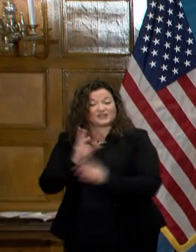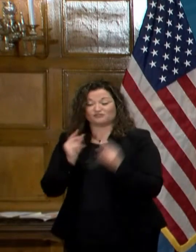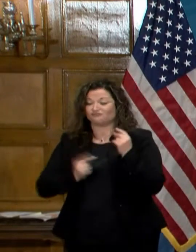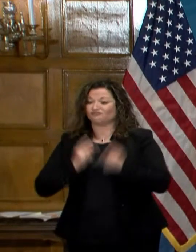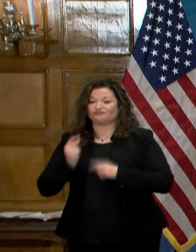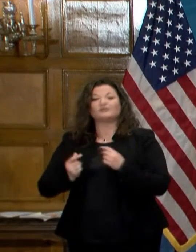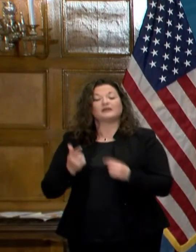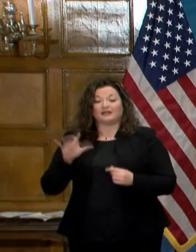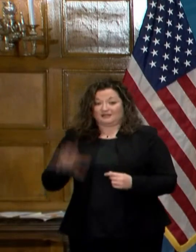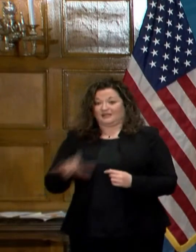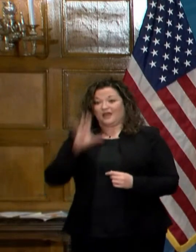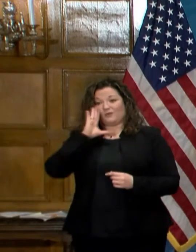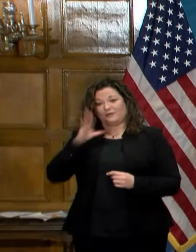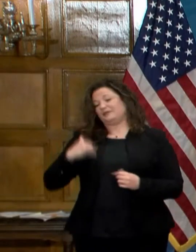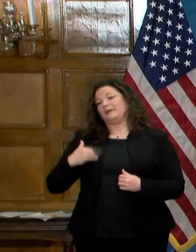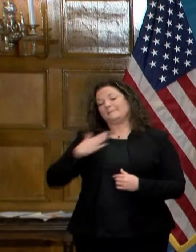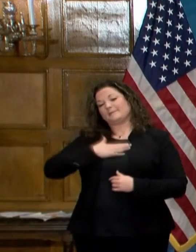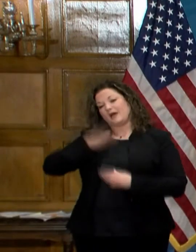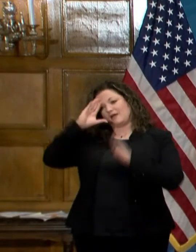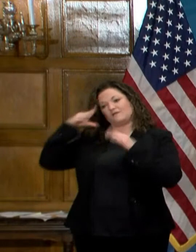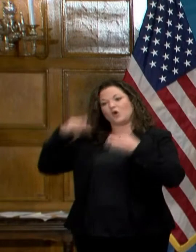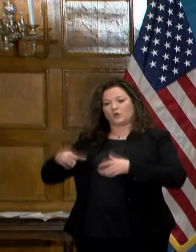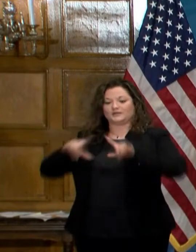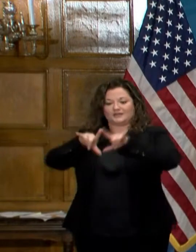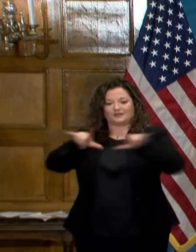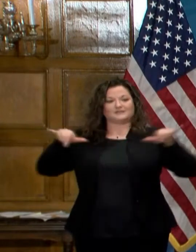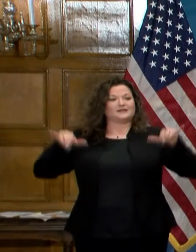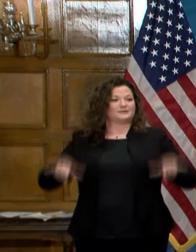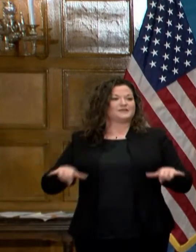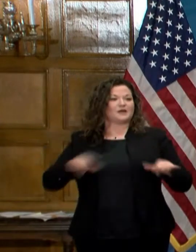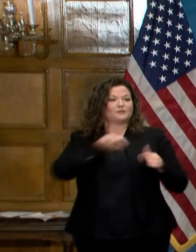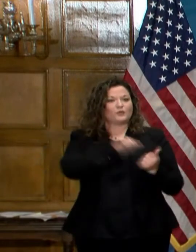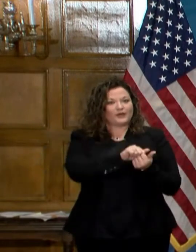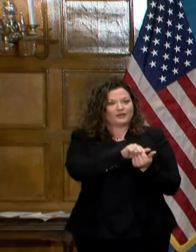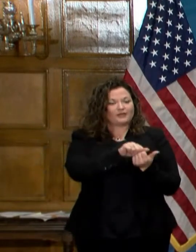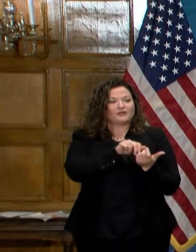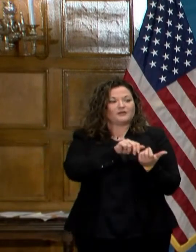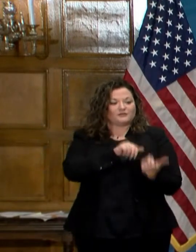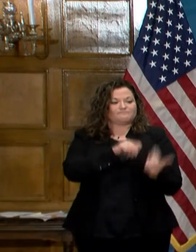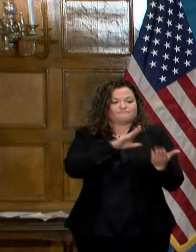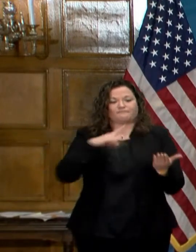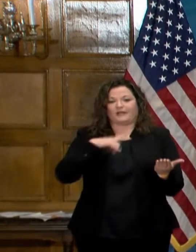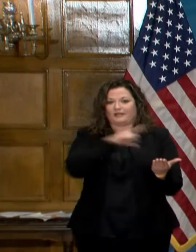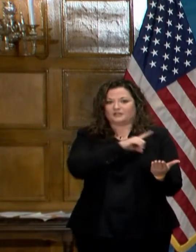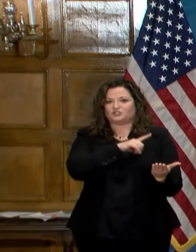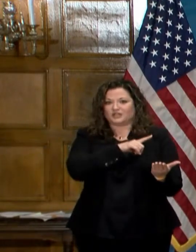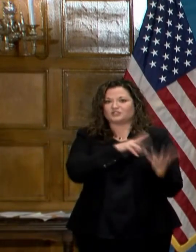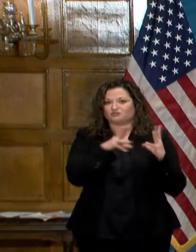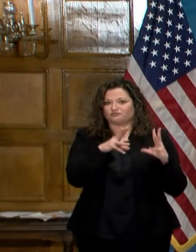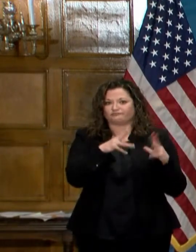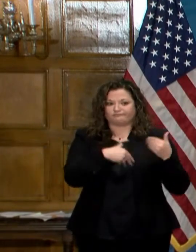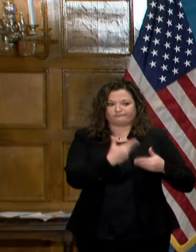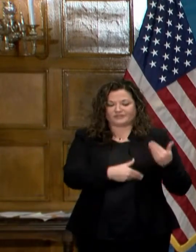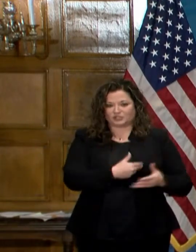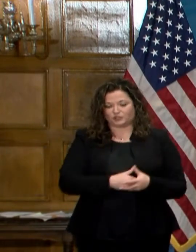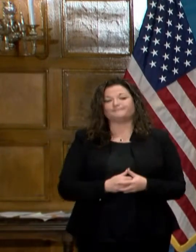that'll be on my focus simultaneously with the upcoming legislative session. Just